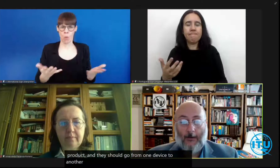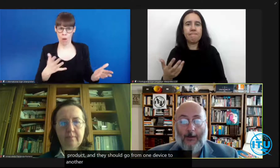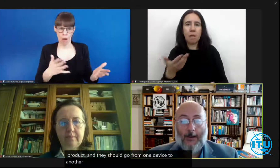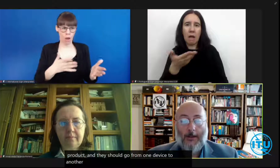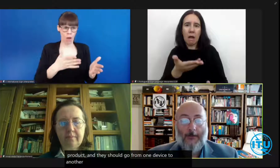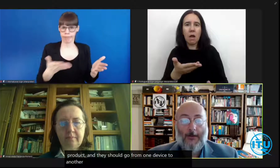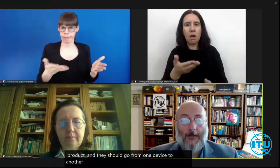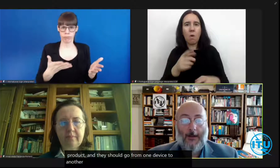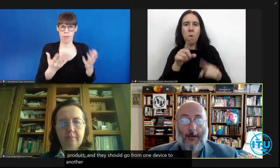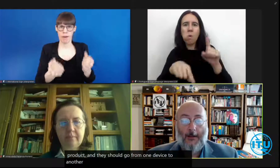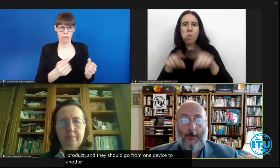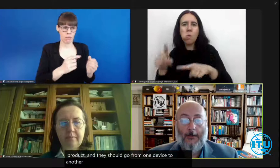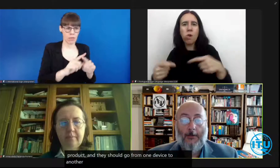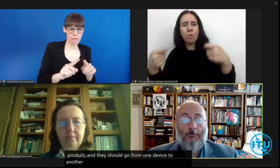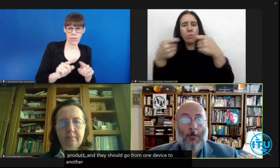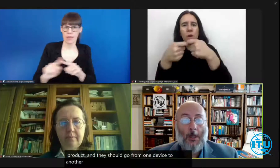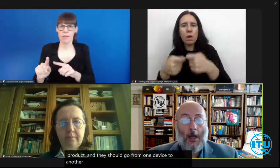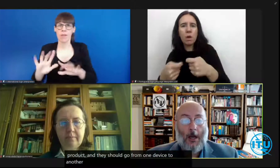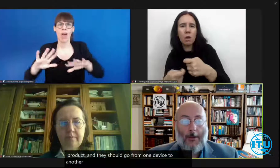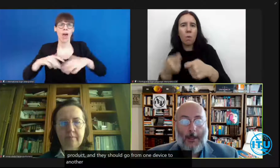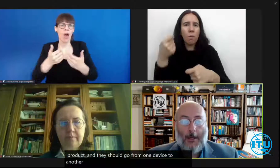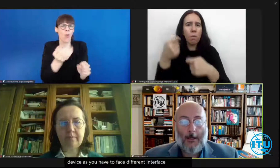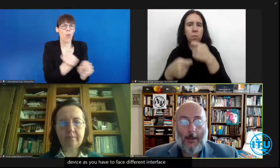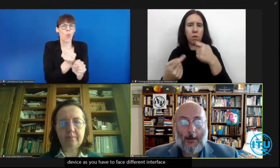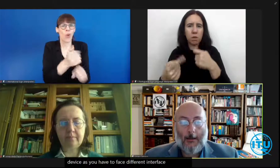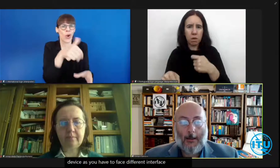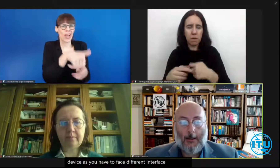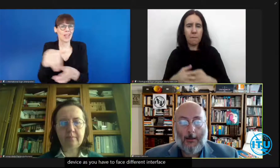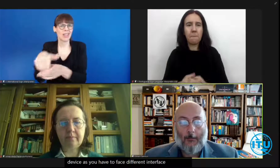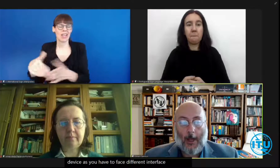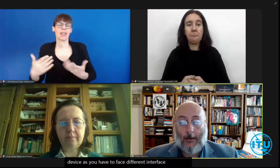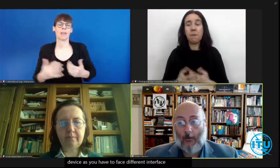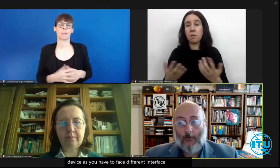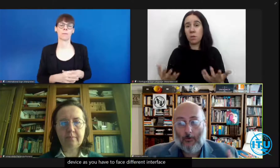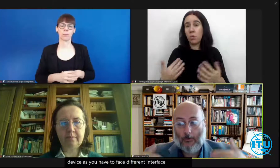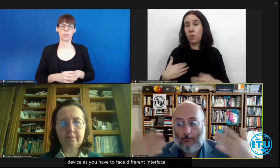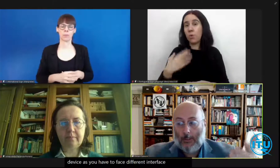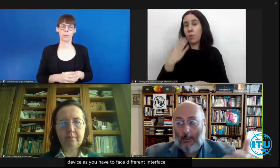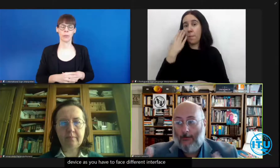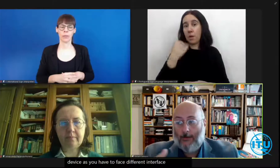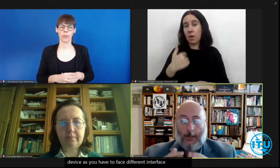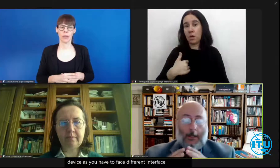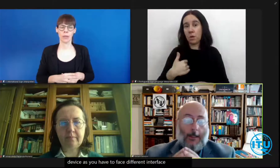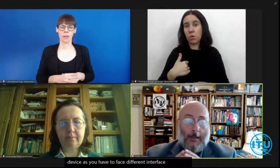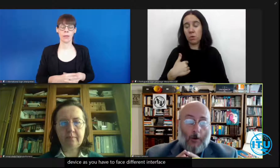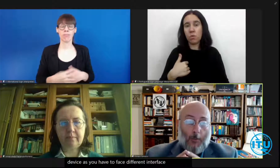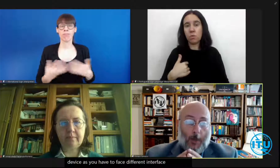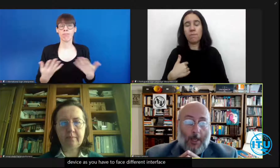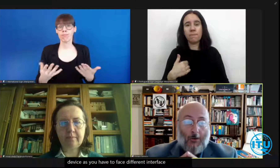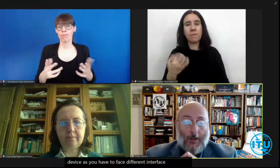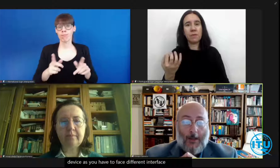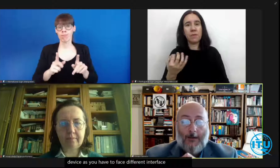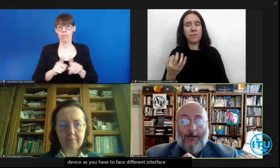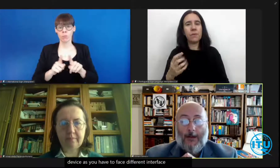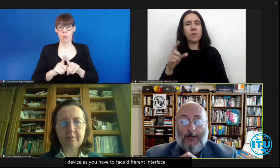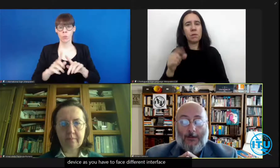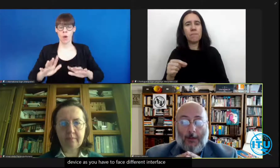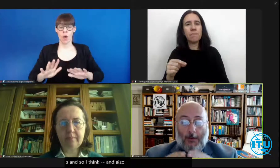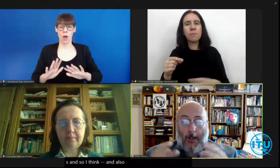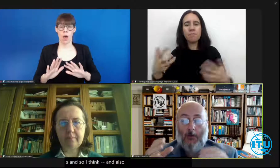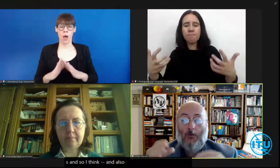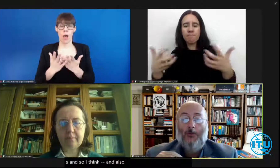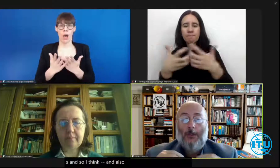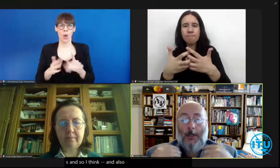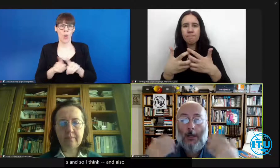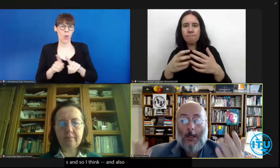different interfaces. And so I think, and also the difference, the interoperability on the basic services